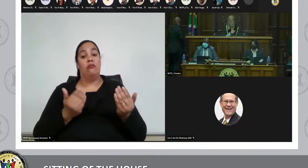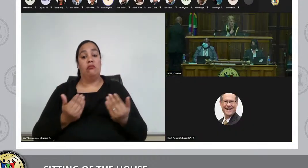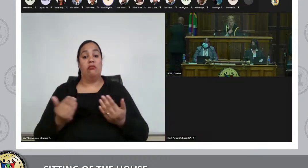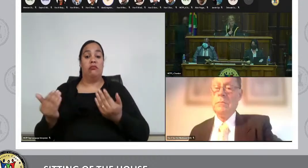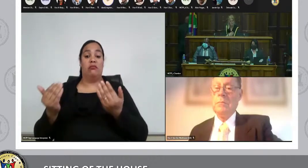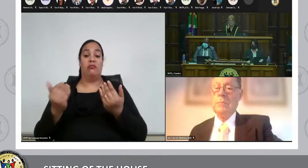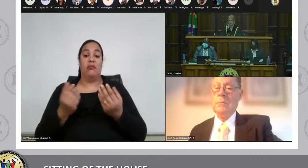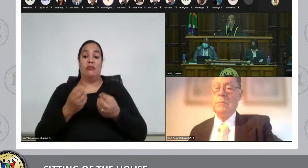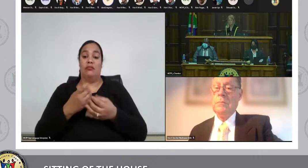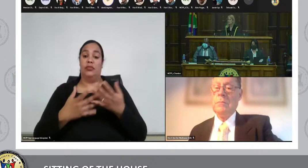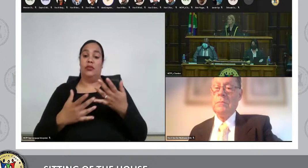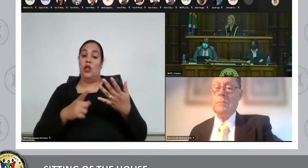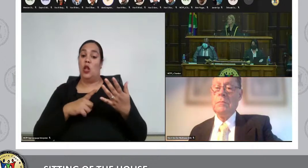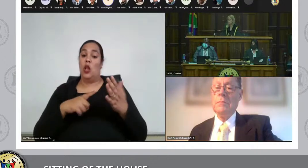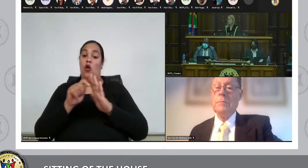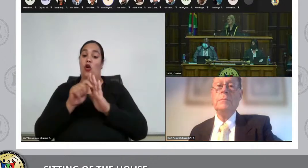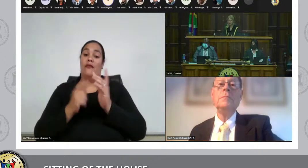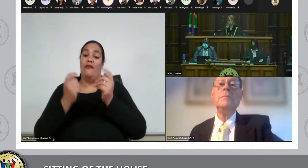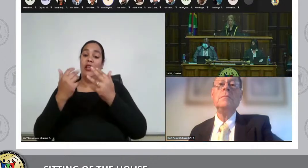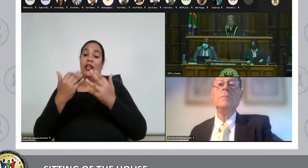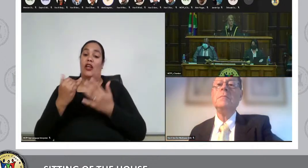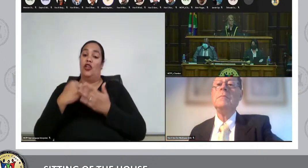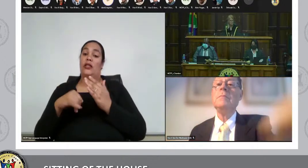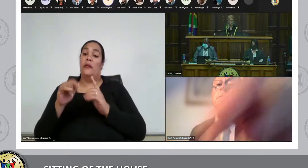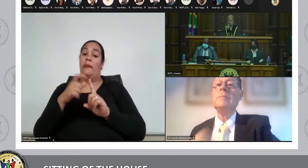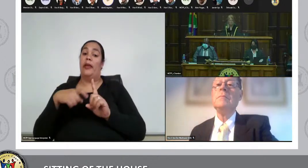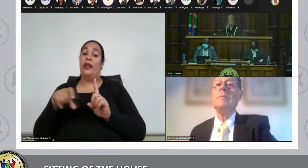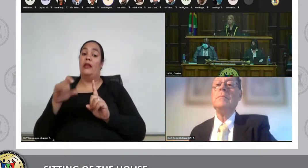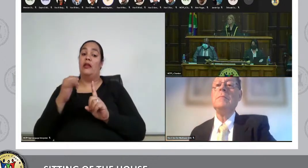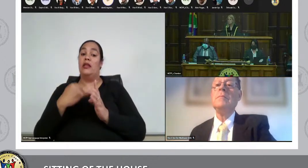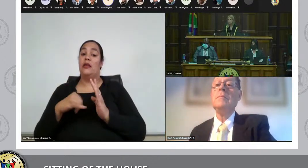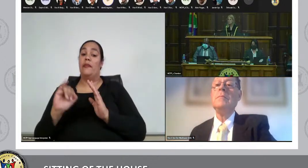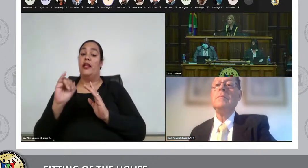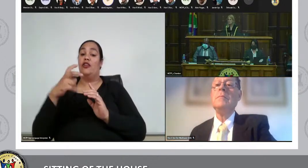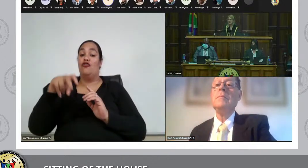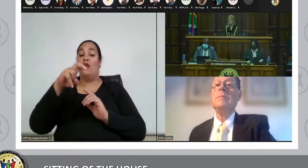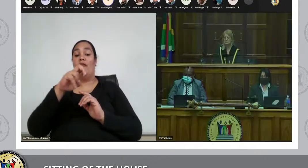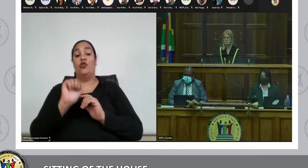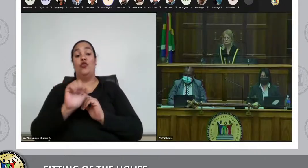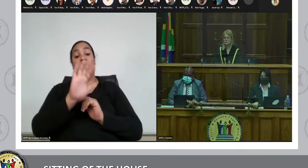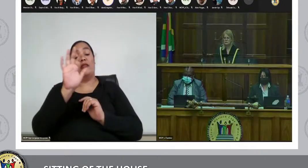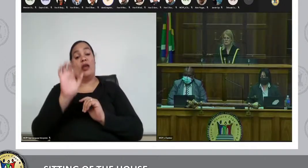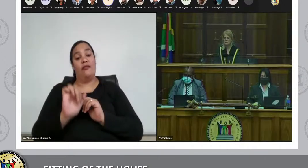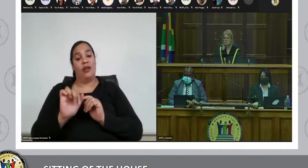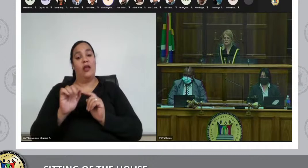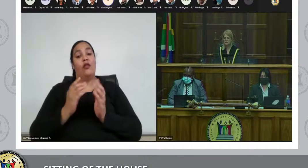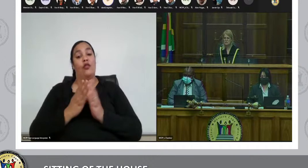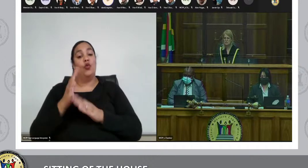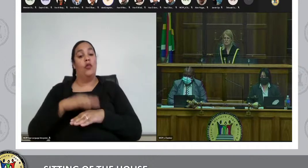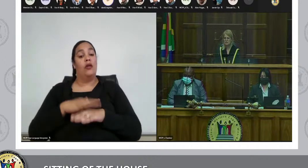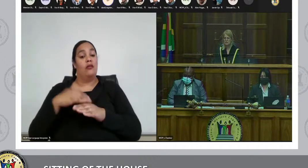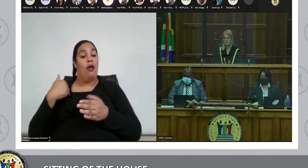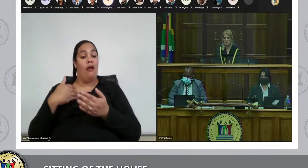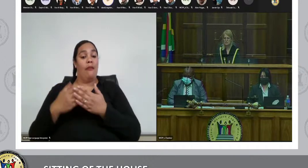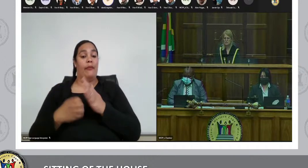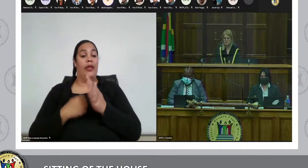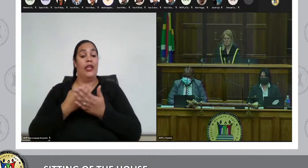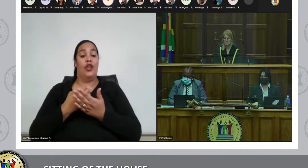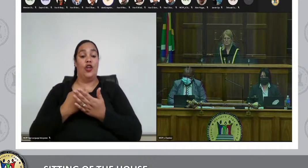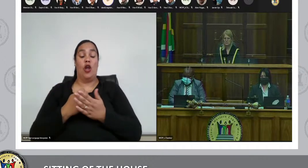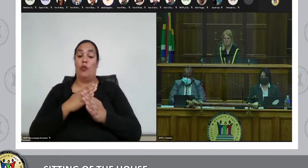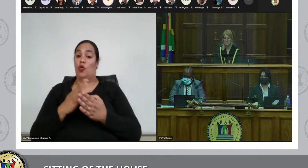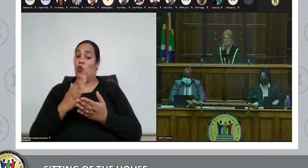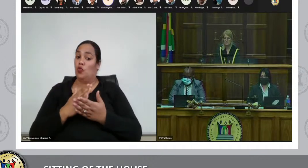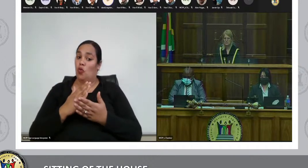significant number of long-term, financially independent travelers to South Africa during this period of economic